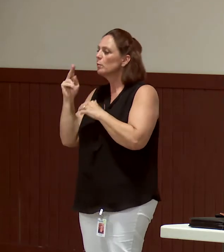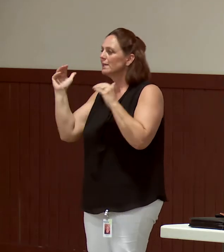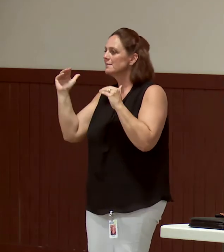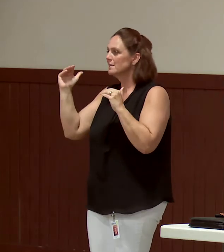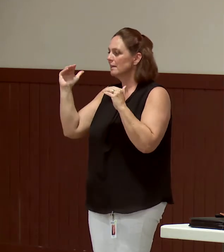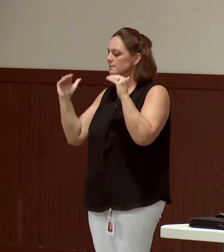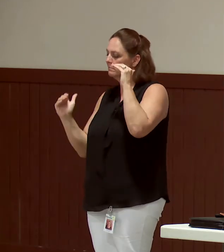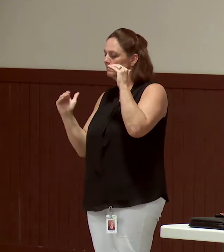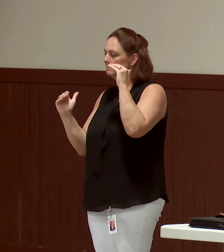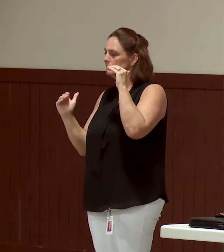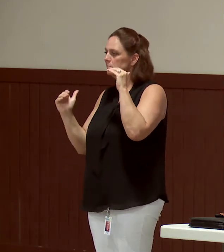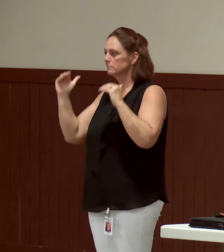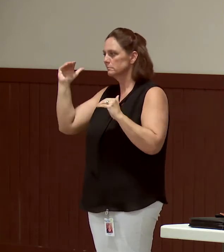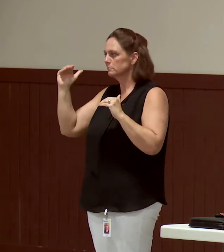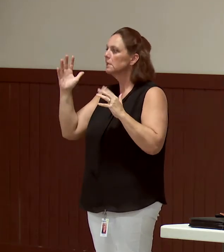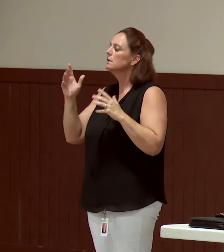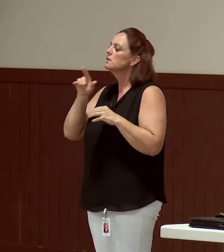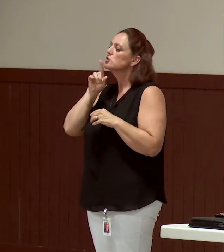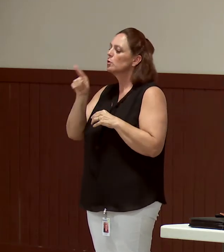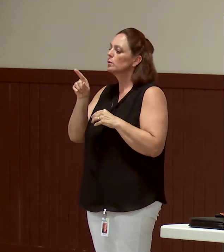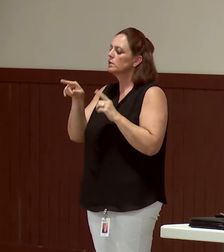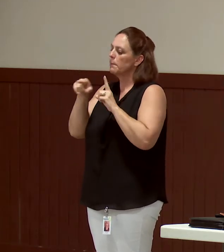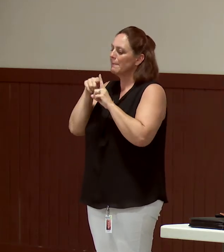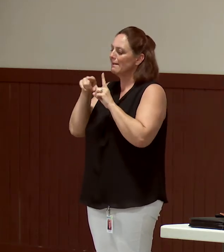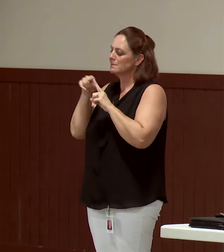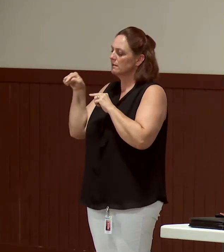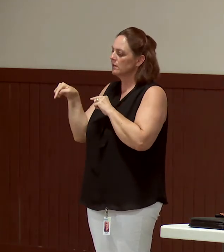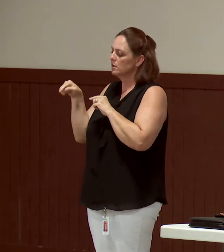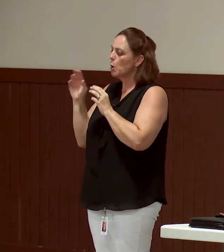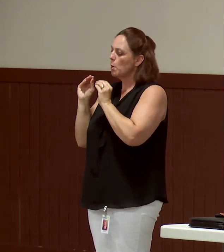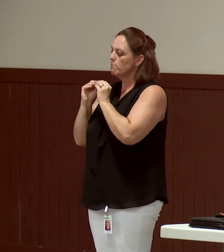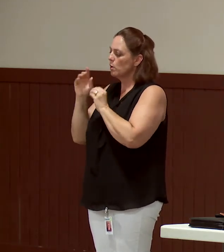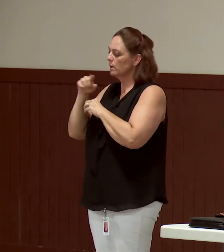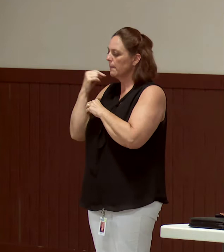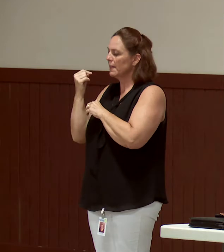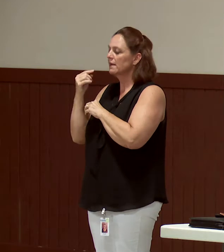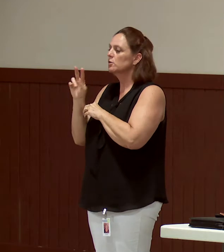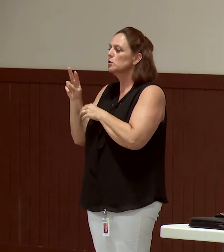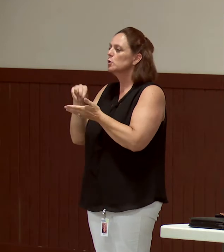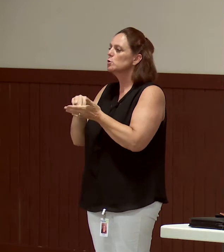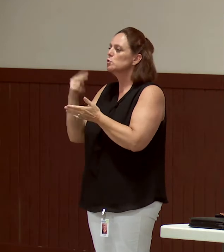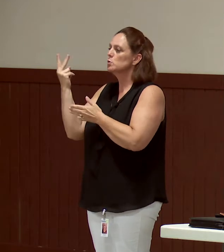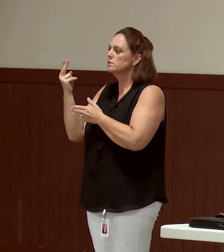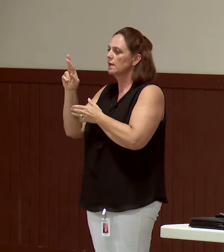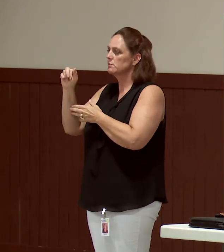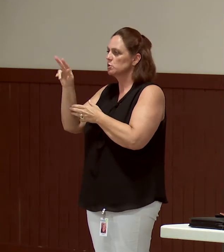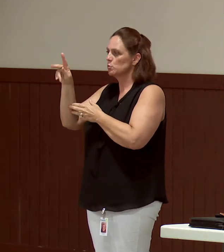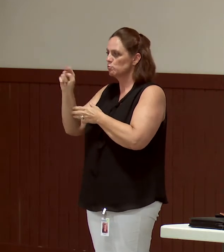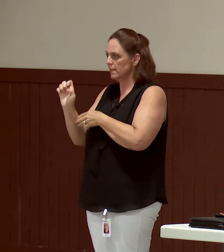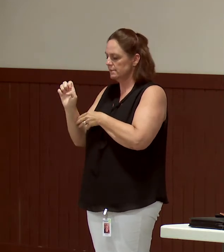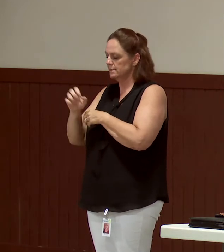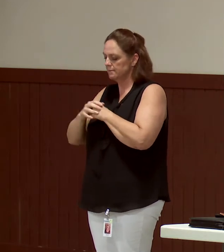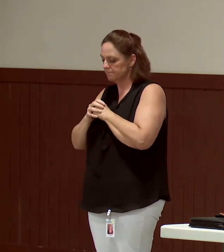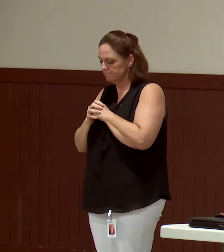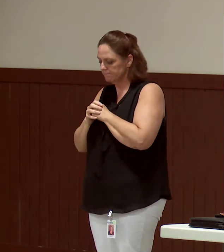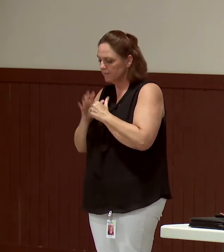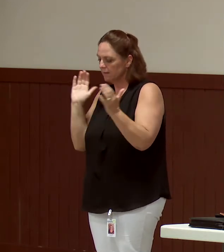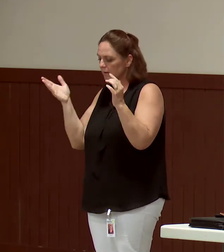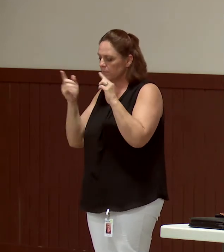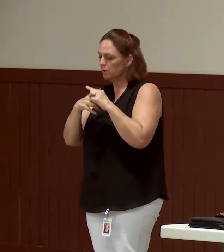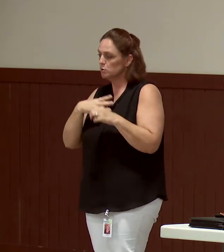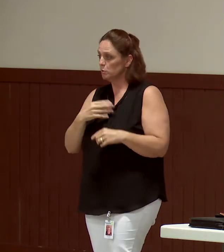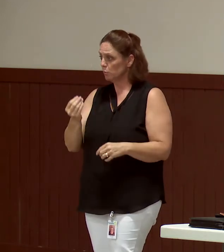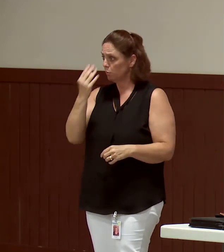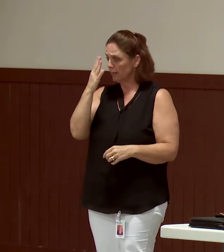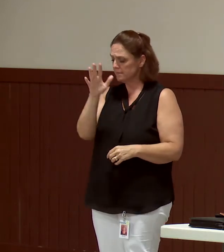Black residents within Linn County are testing positive for COVID at 2 times the rate, almost 2 times the rate of their white